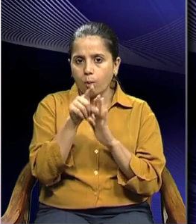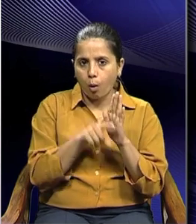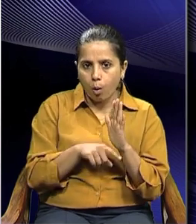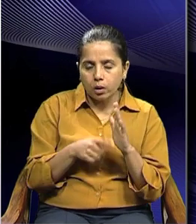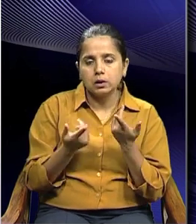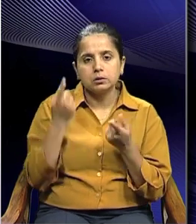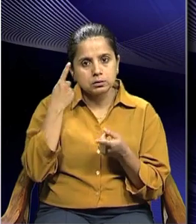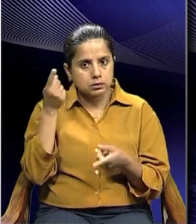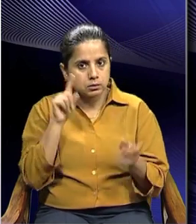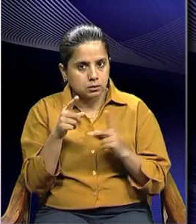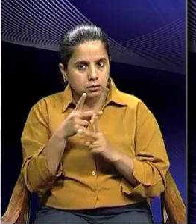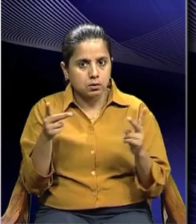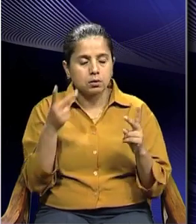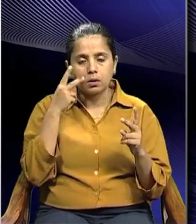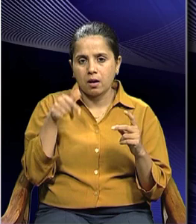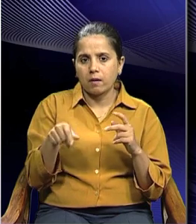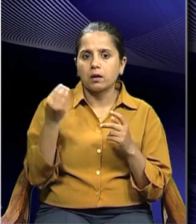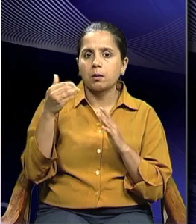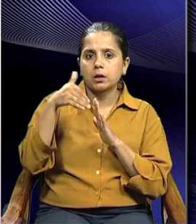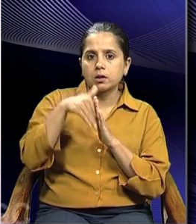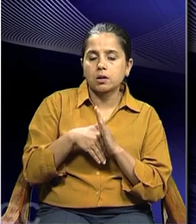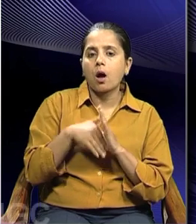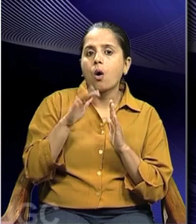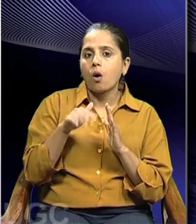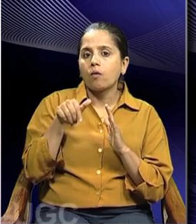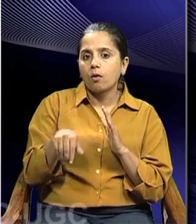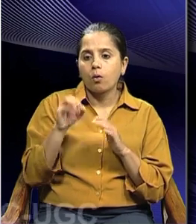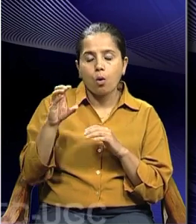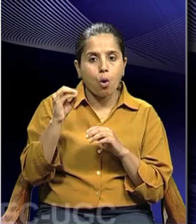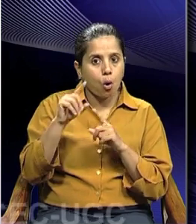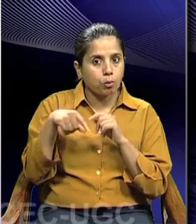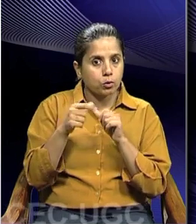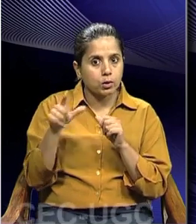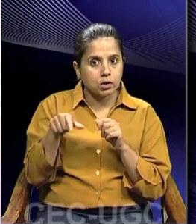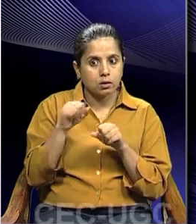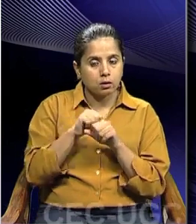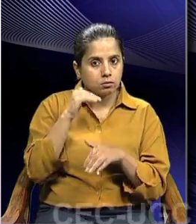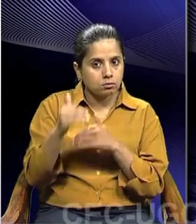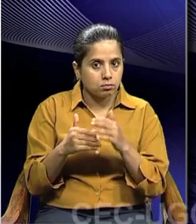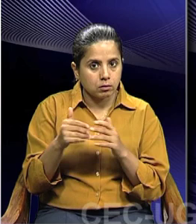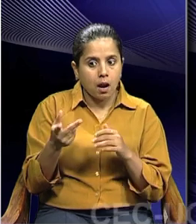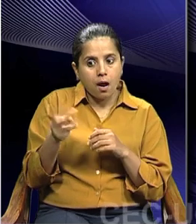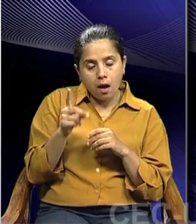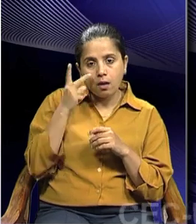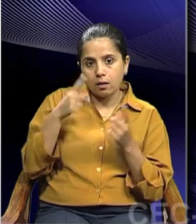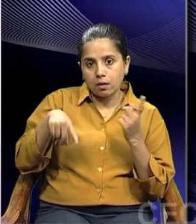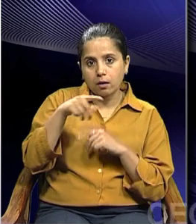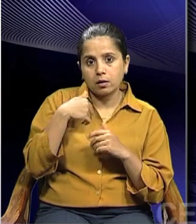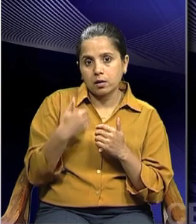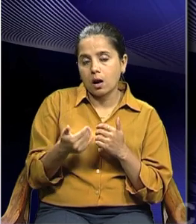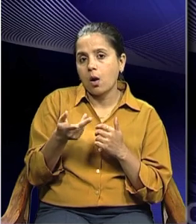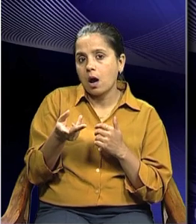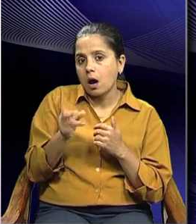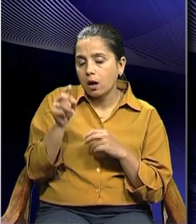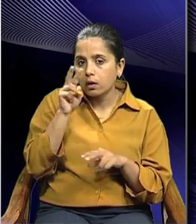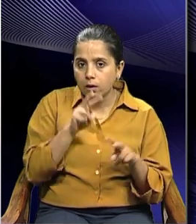level. It percolates down to the operational level with the reinventing the industry. We are going to